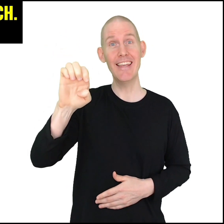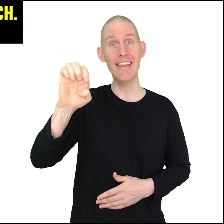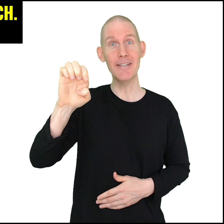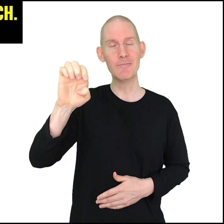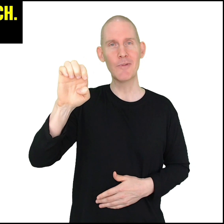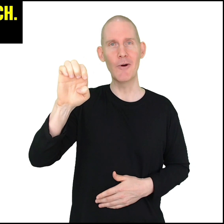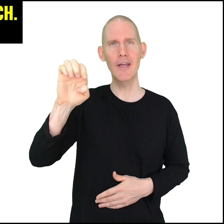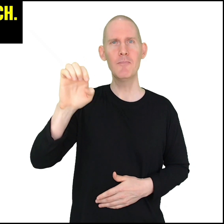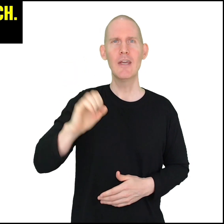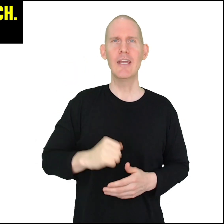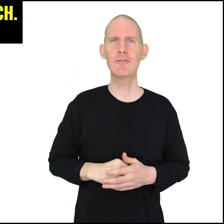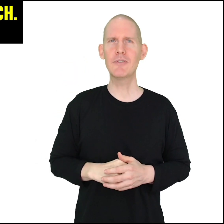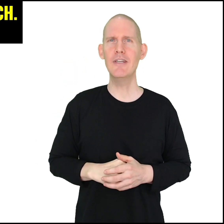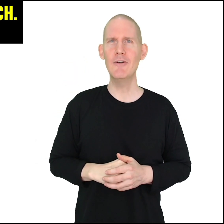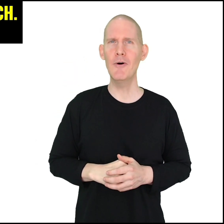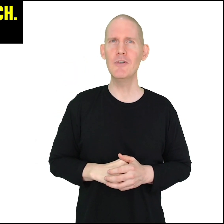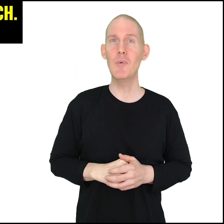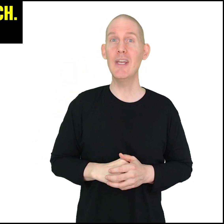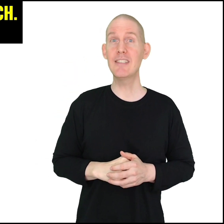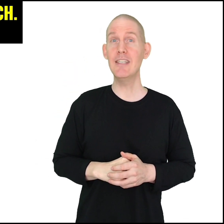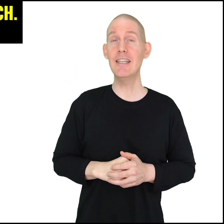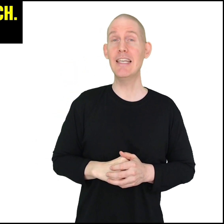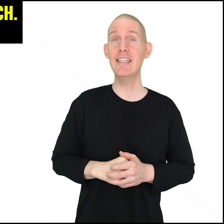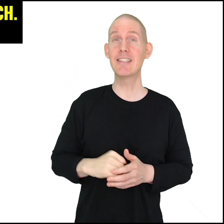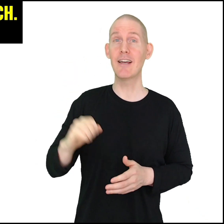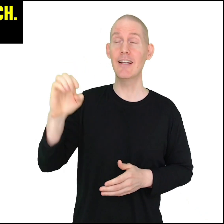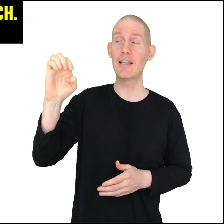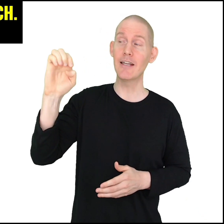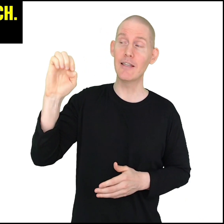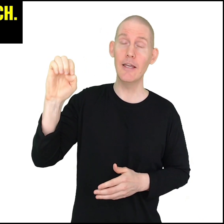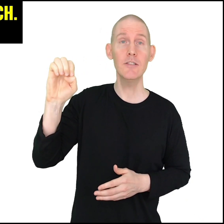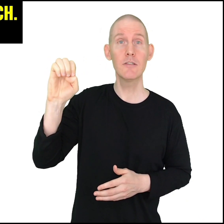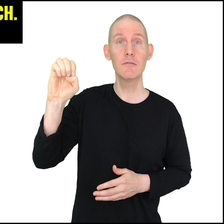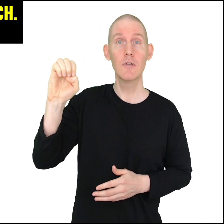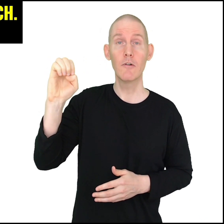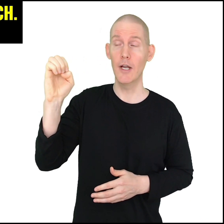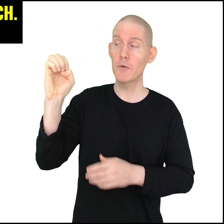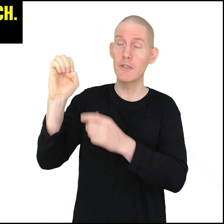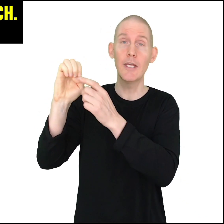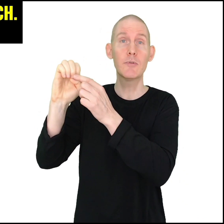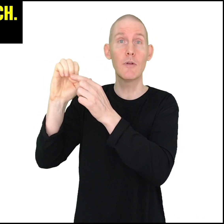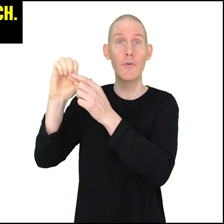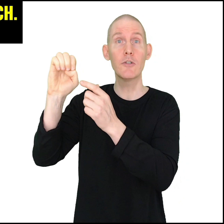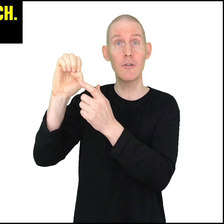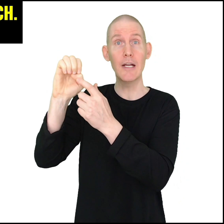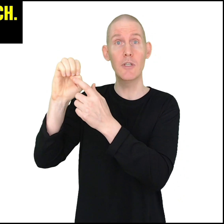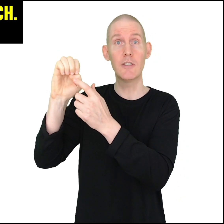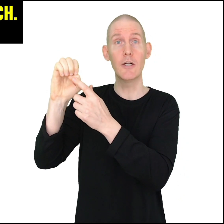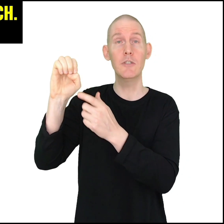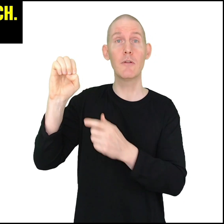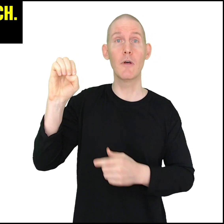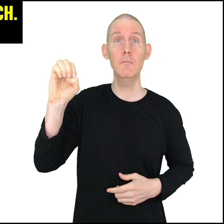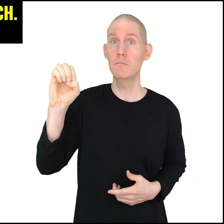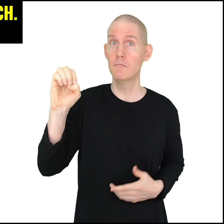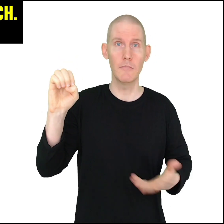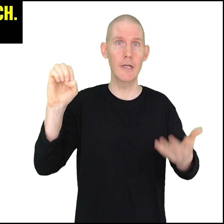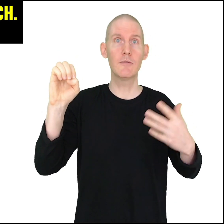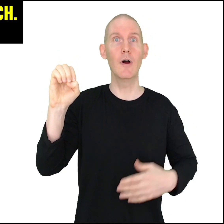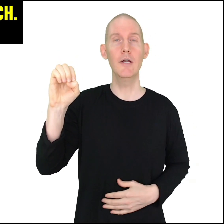E. Okay, interesting note, you may see an E signed like this, right, where the tips of the fingers are actually touching the thumb. That's fine.